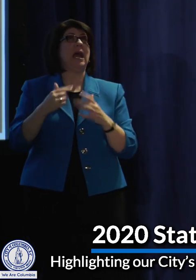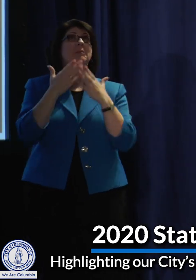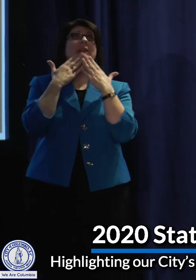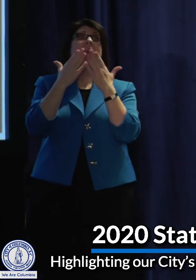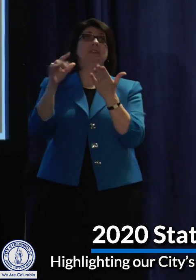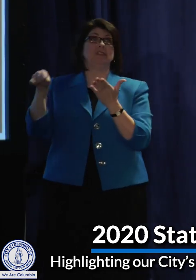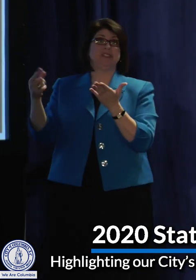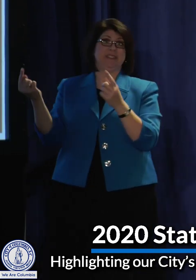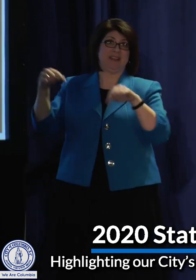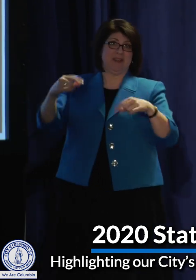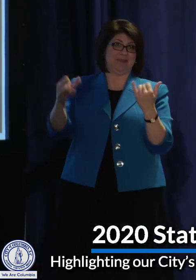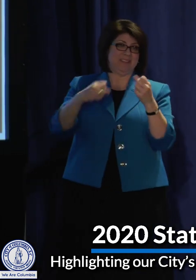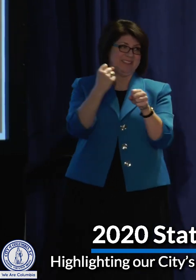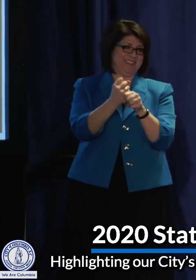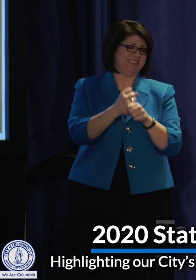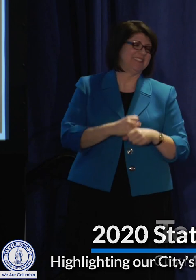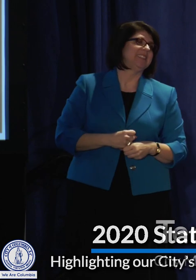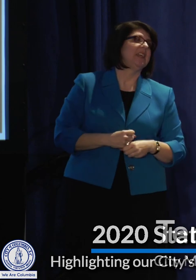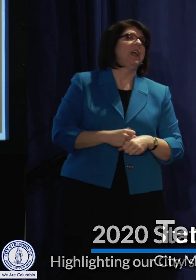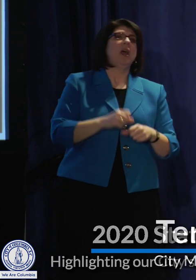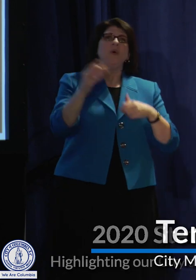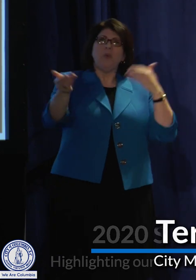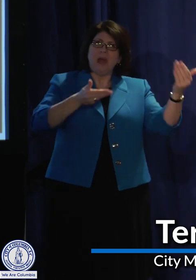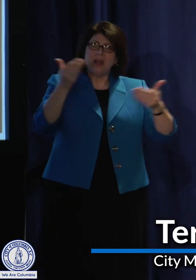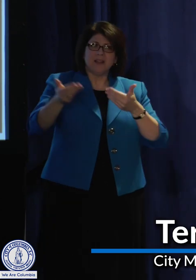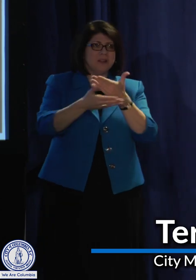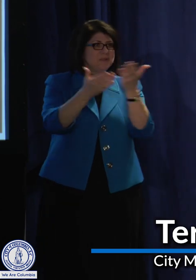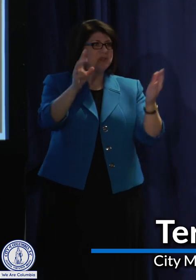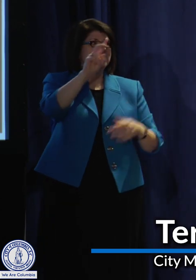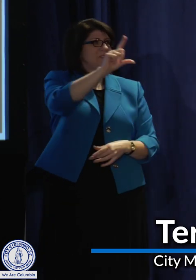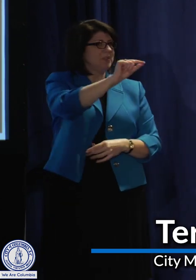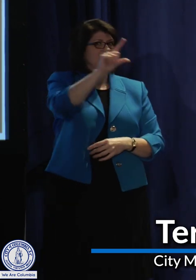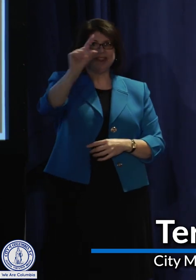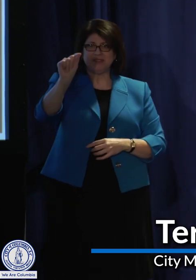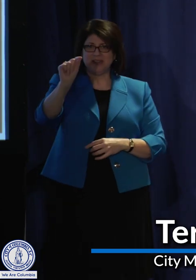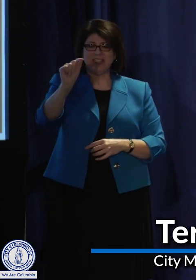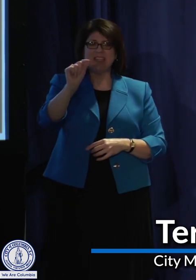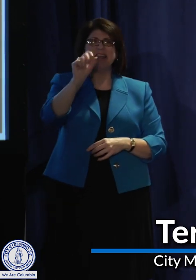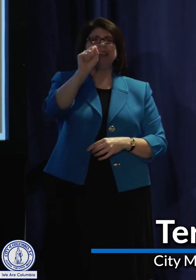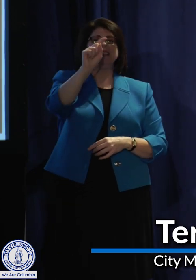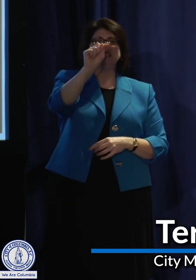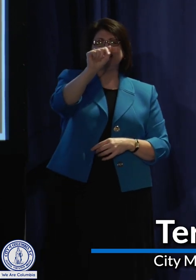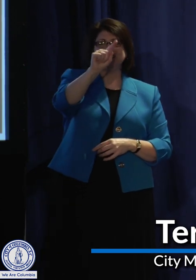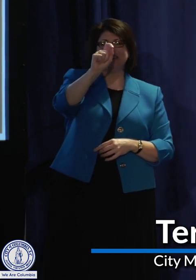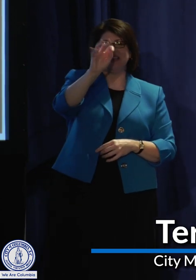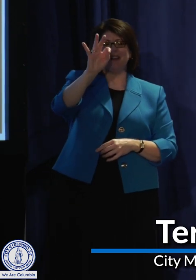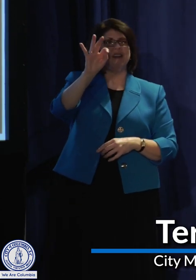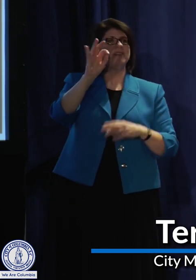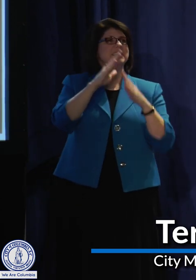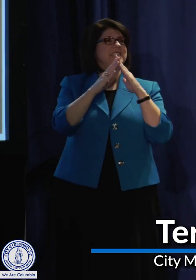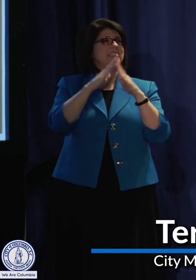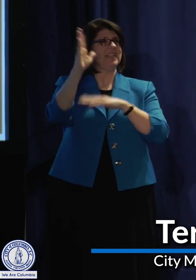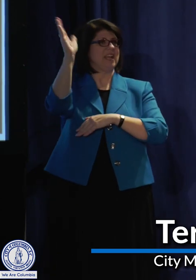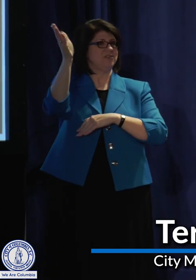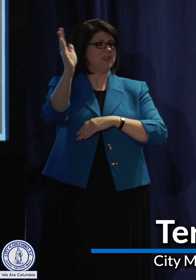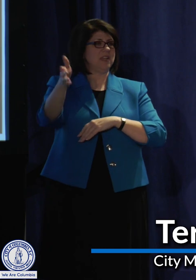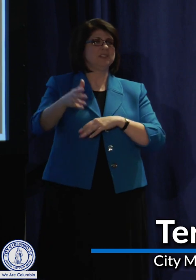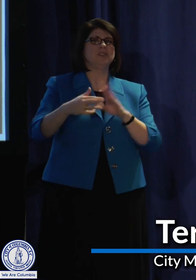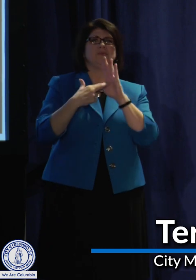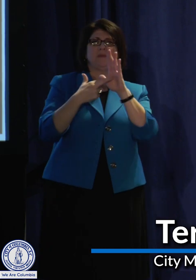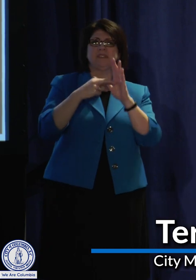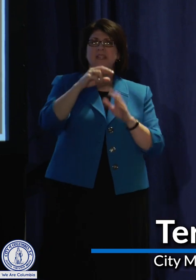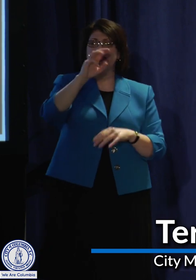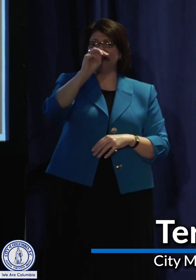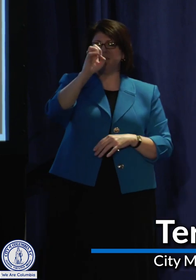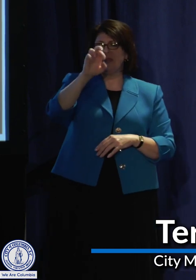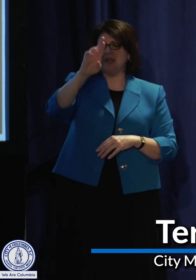here again with us this year. Welcome to the 2020 State of the City Address. On behalf of Mayor Benjamin and